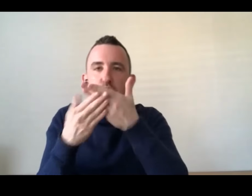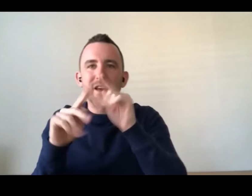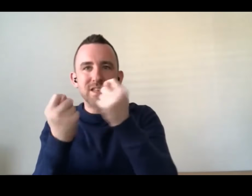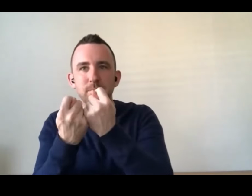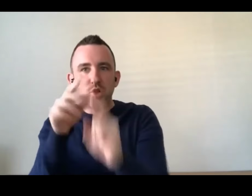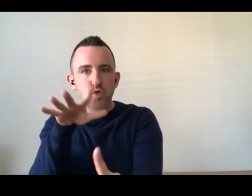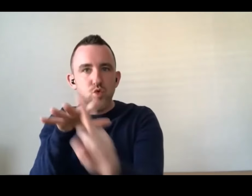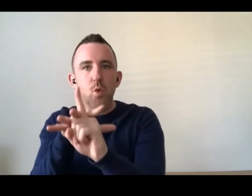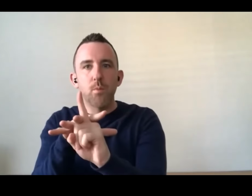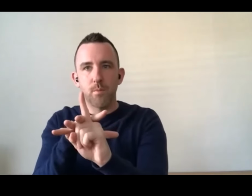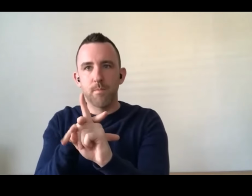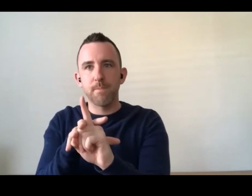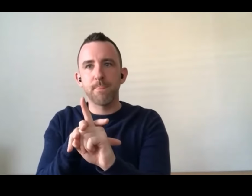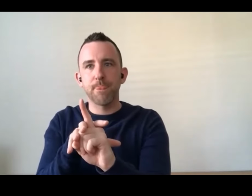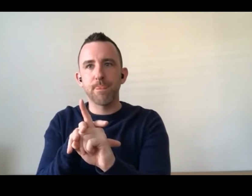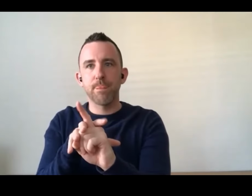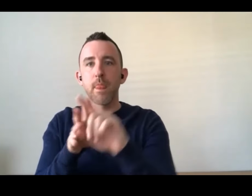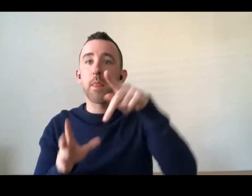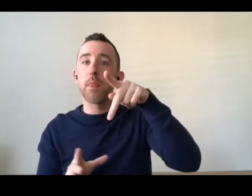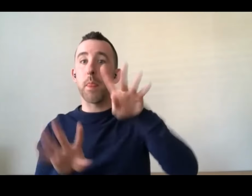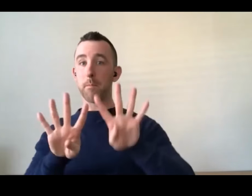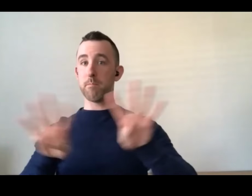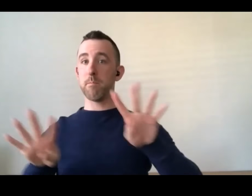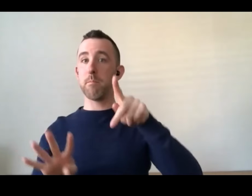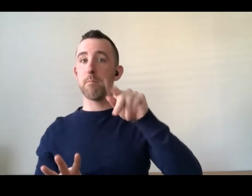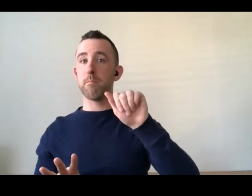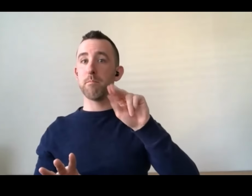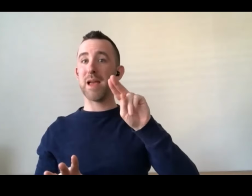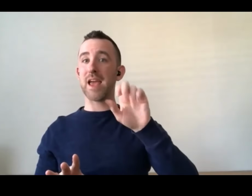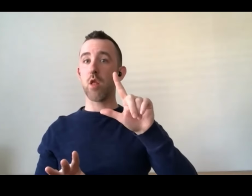appear. The panelists that we have for our Zoom events,